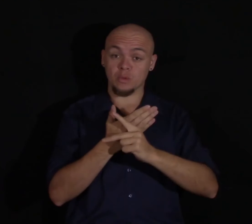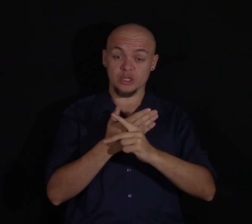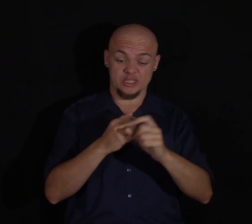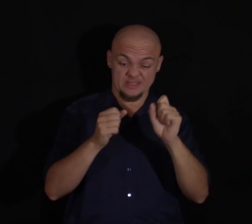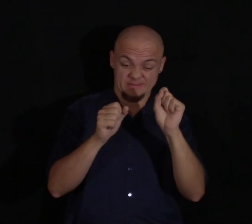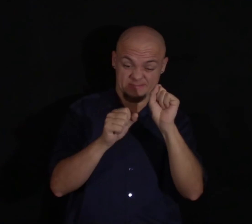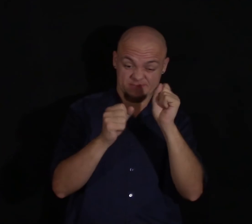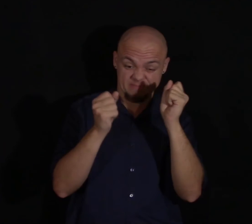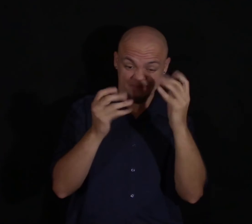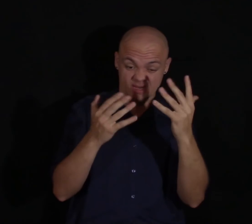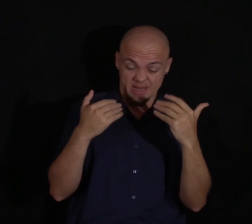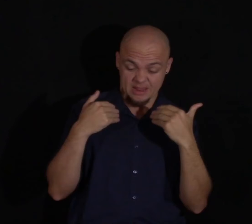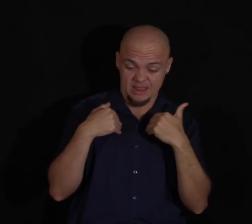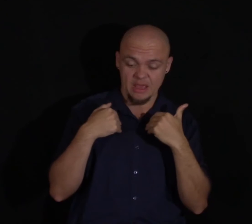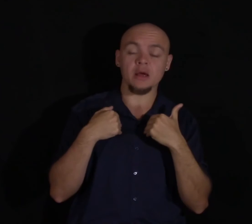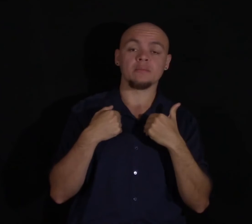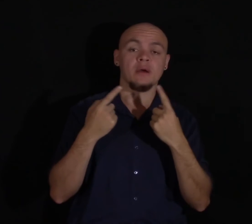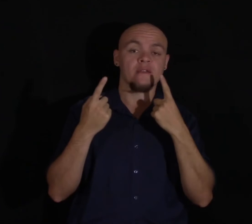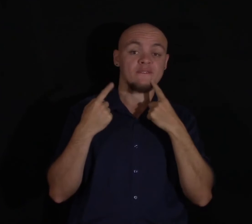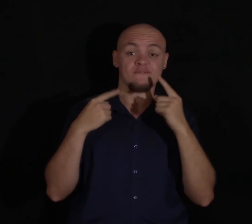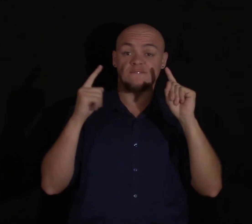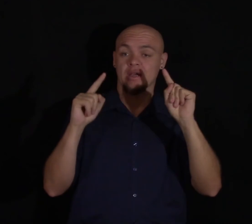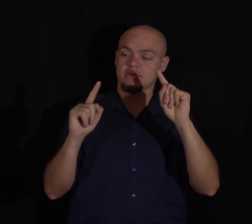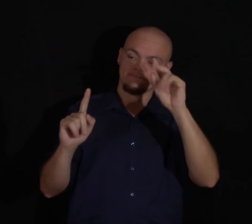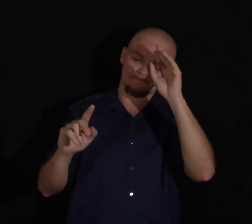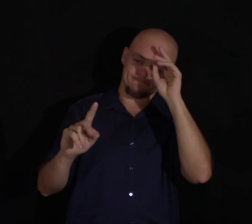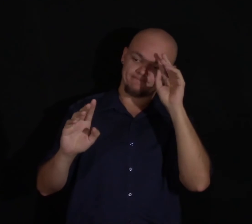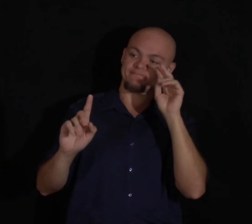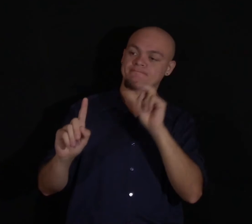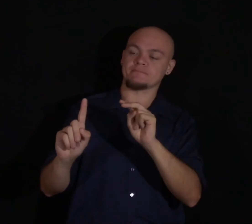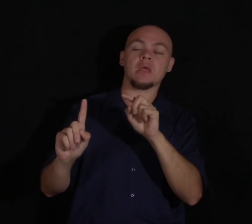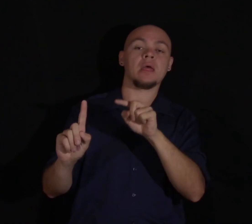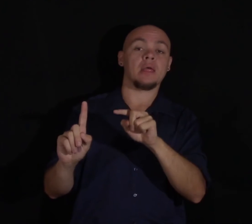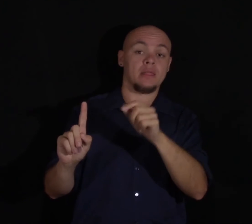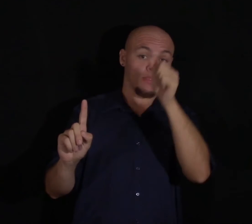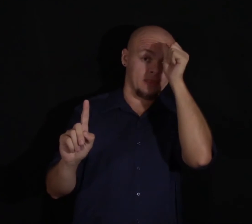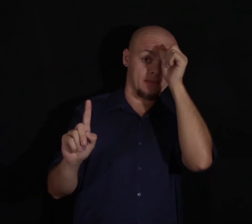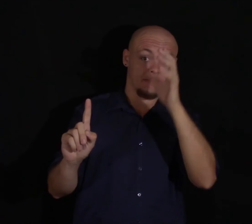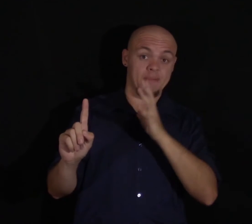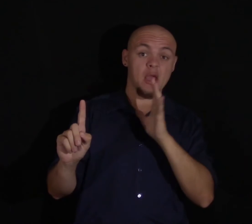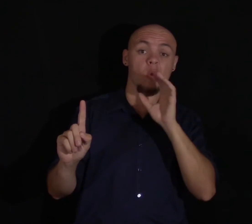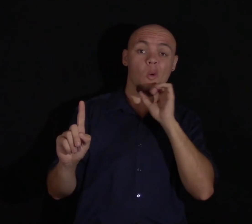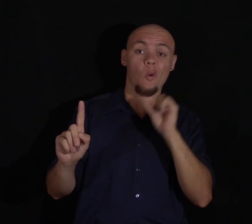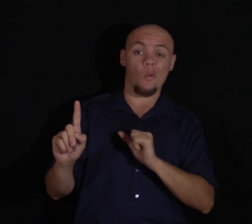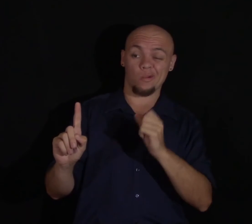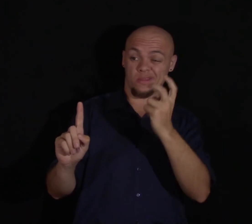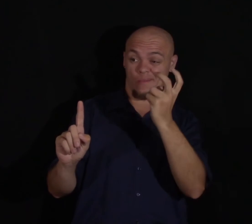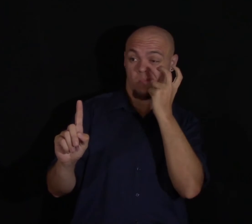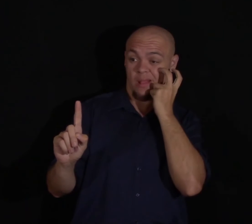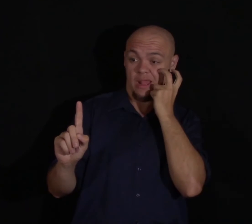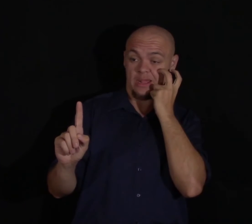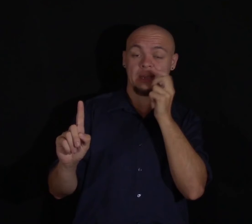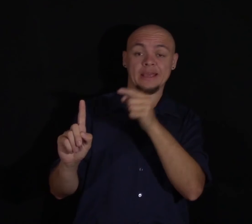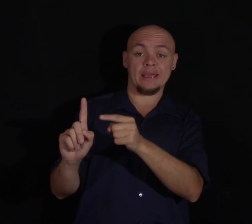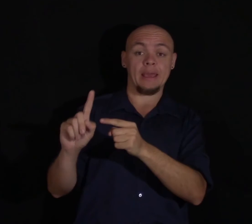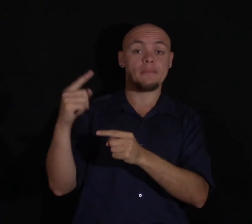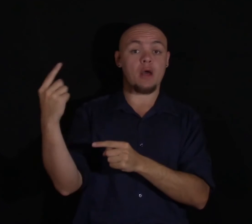finally fixed was to enter the dwelling when the blind old man should be alone. I had sagacity enough